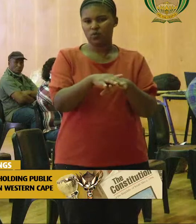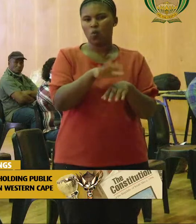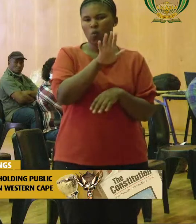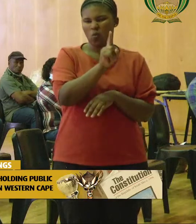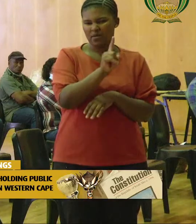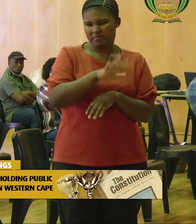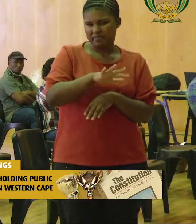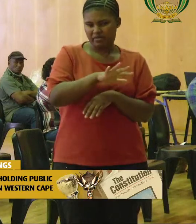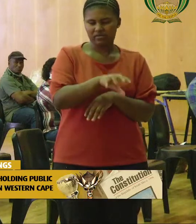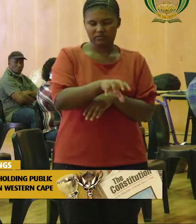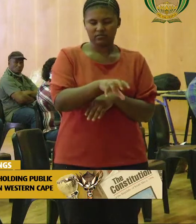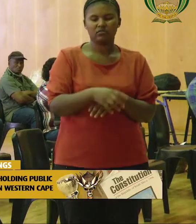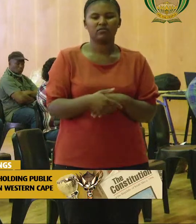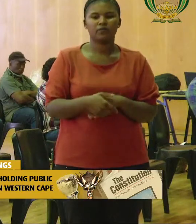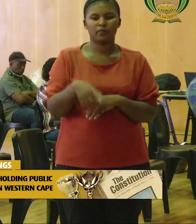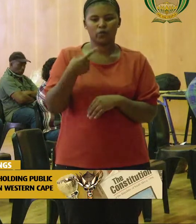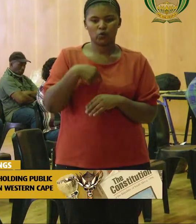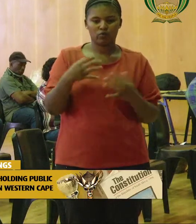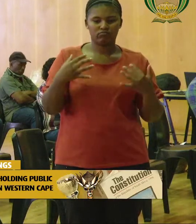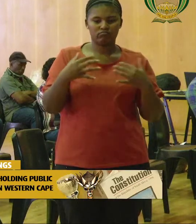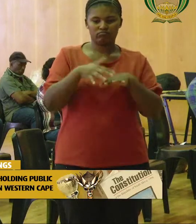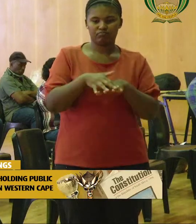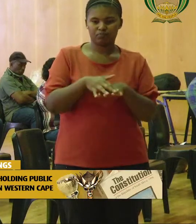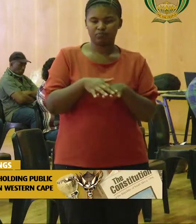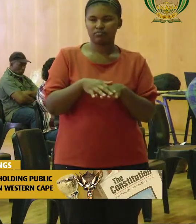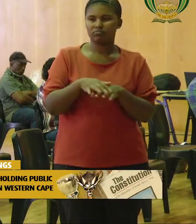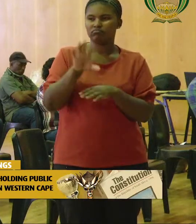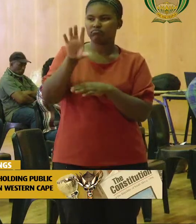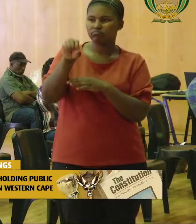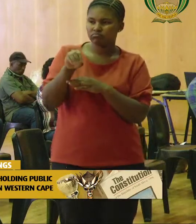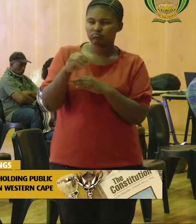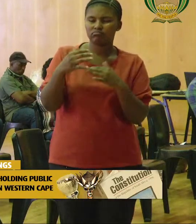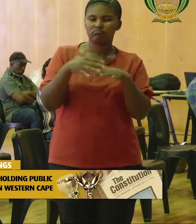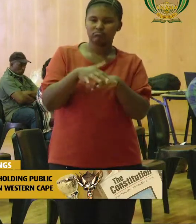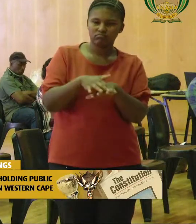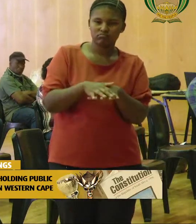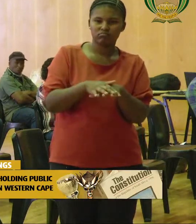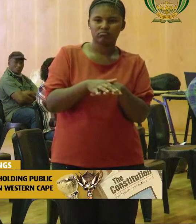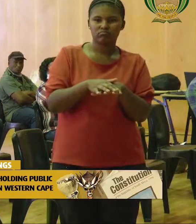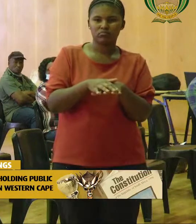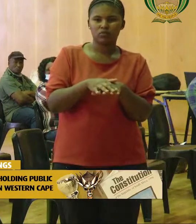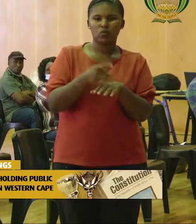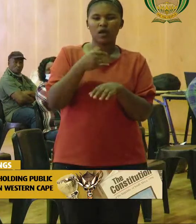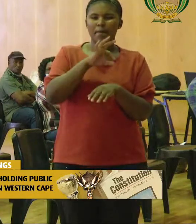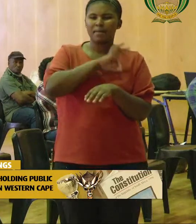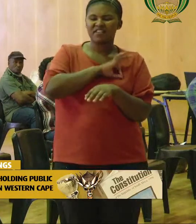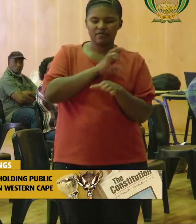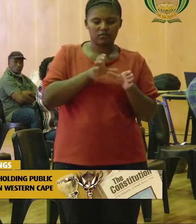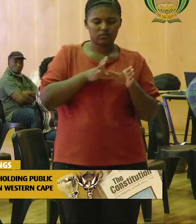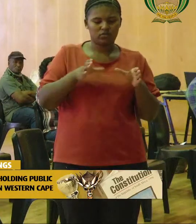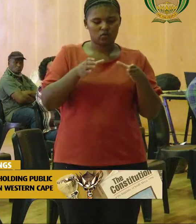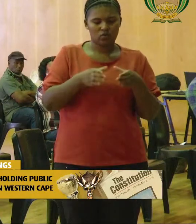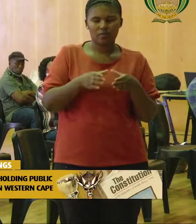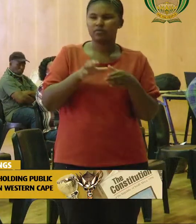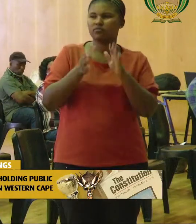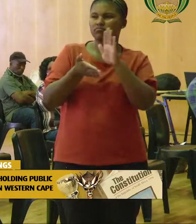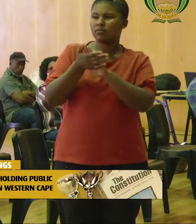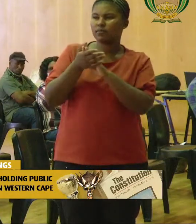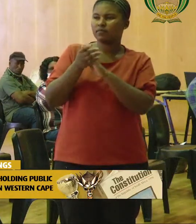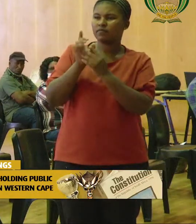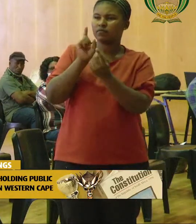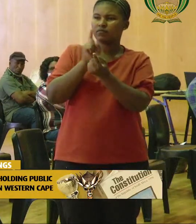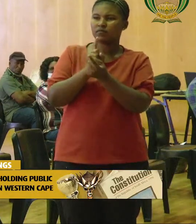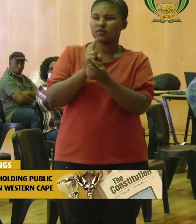1. Sadibana nokuceba kweward 3 sadibanisa i-beneficiary committee saya kamasipala